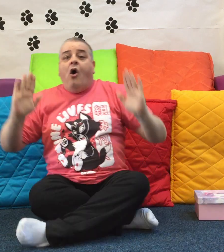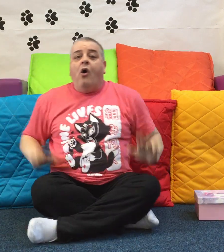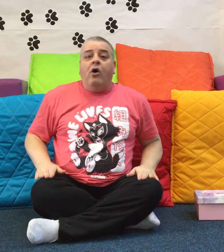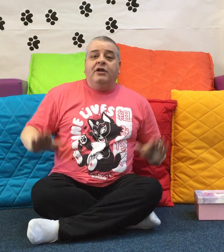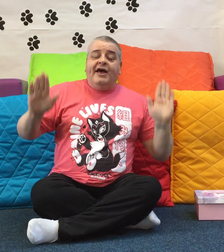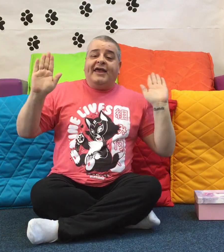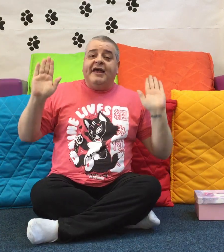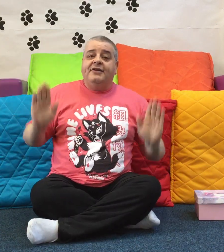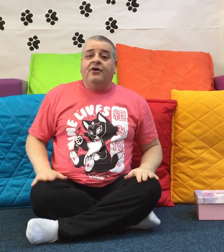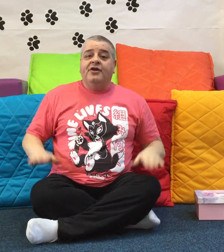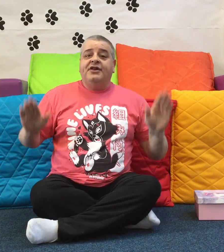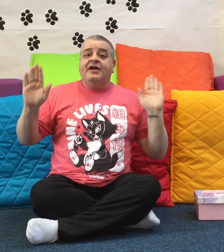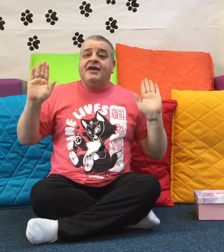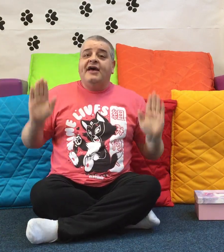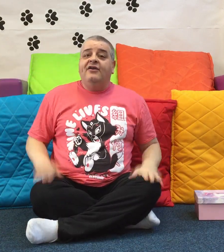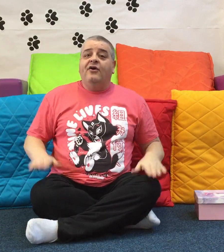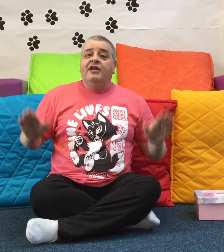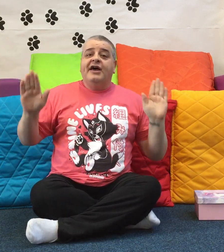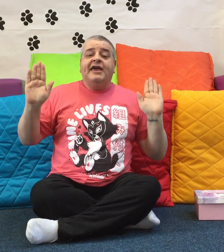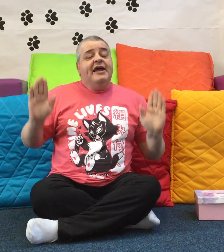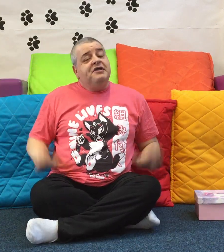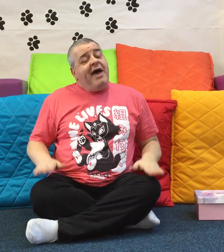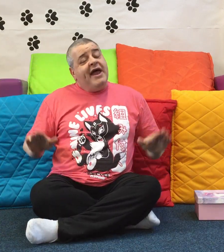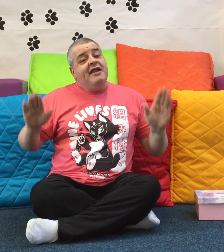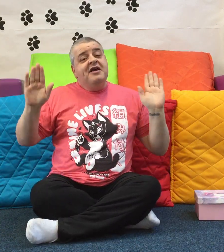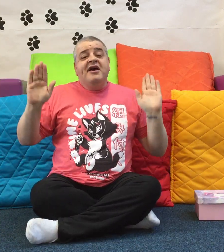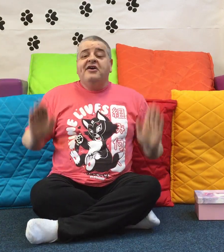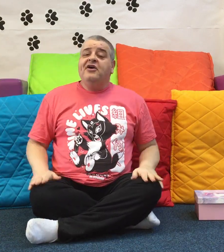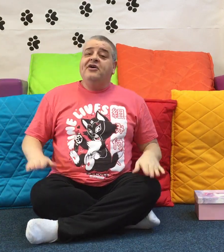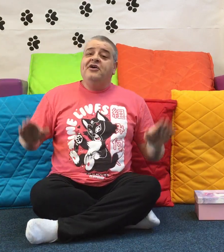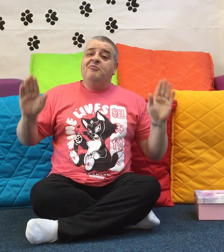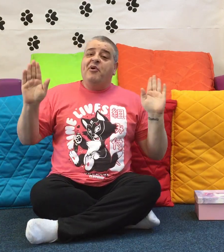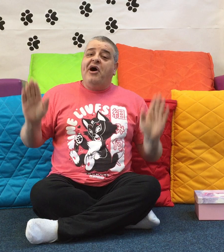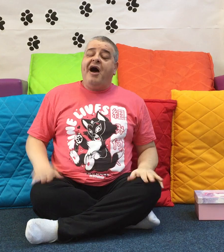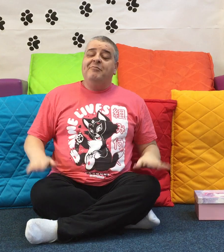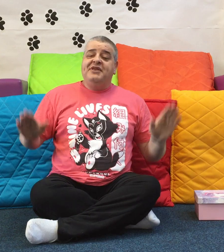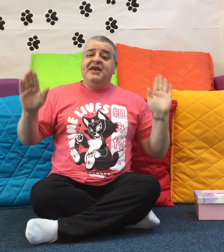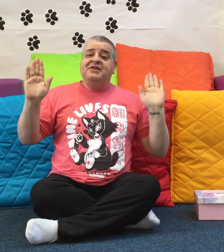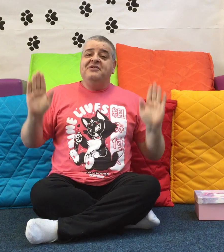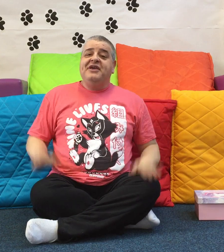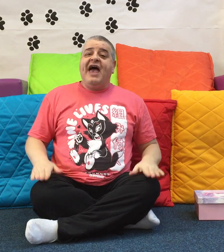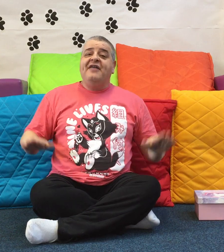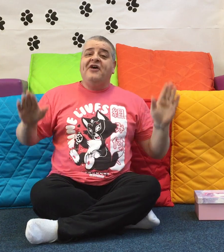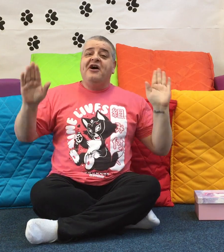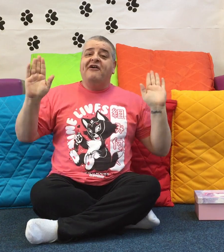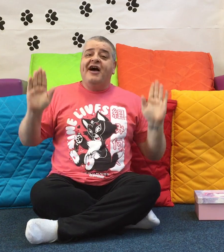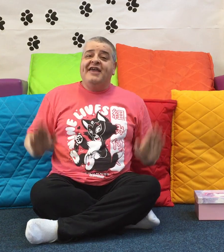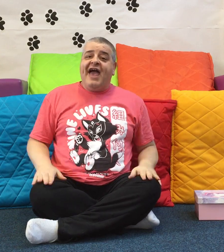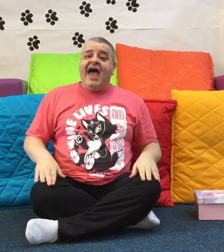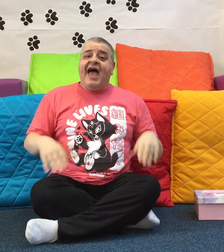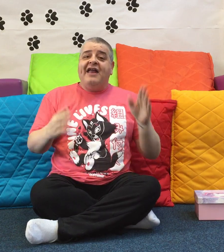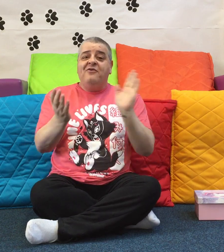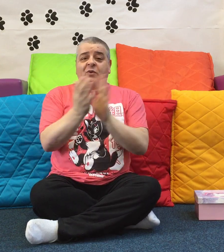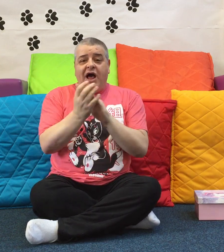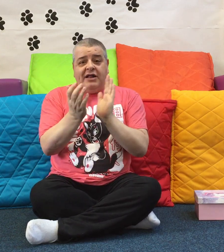Oh! All the king's horses and all the king's men couldn't put Humpty together again. Well